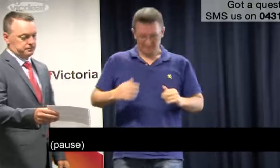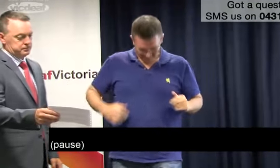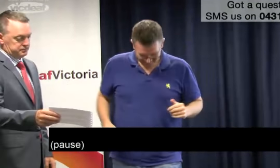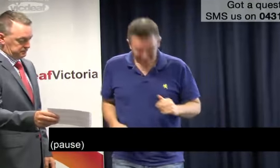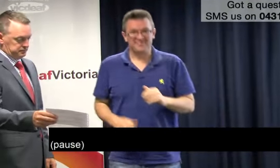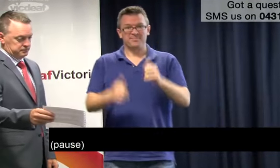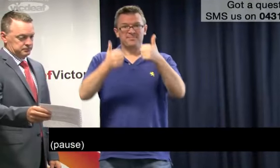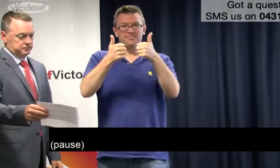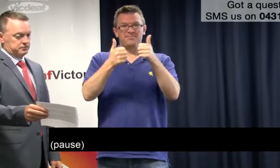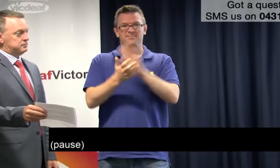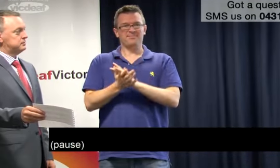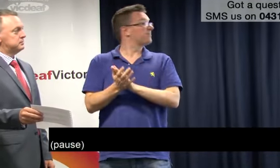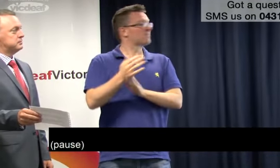Thank you.